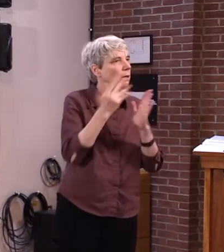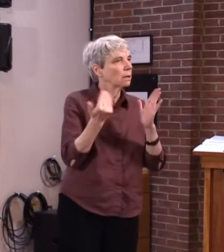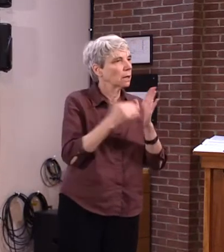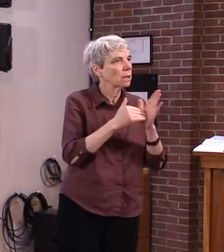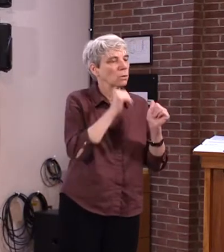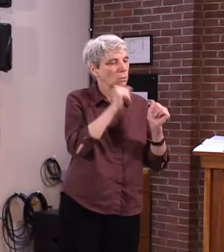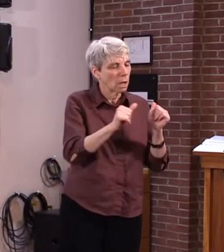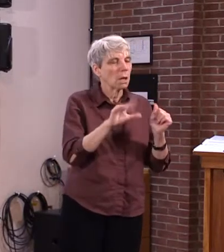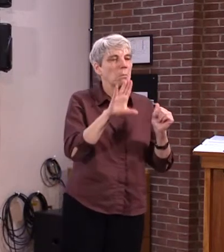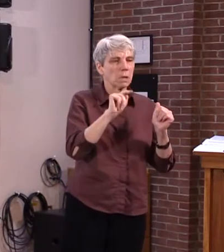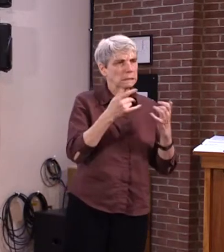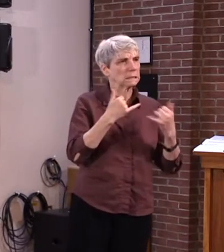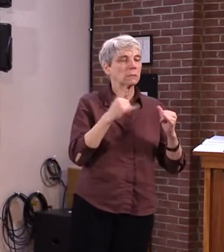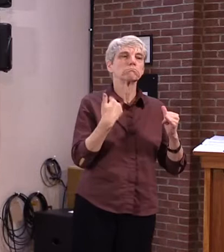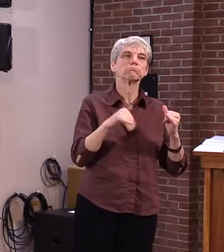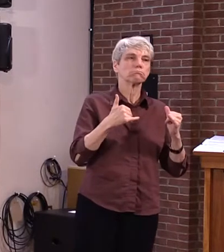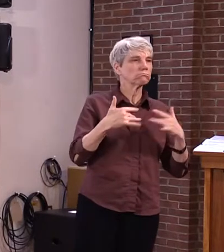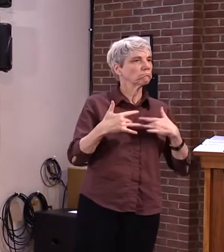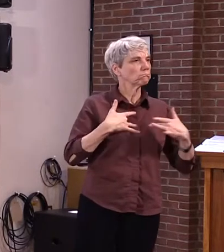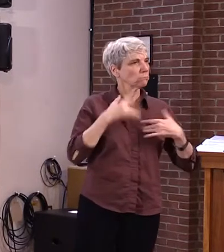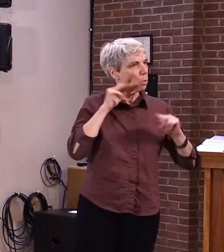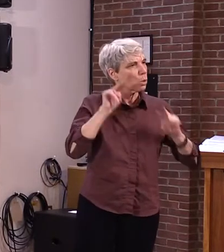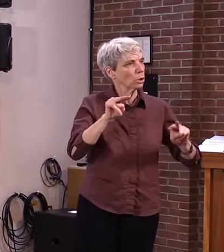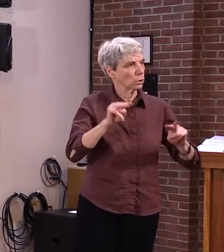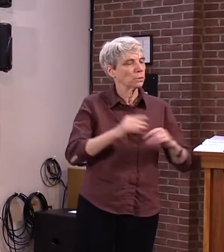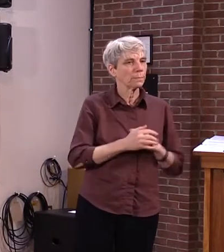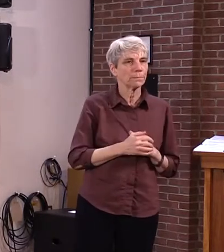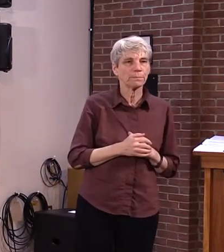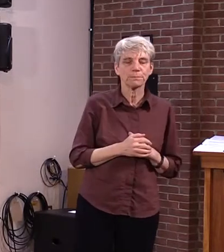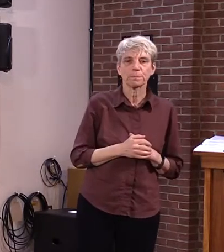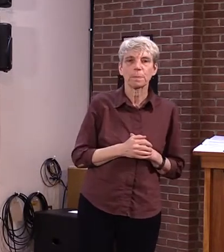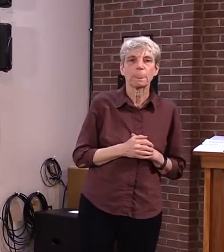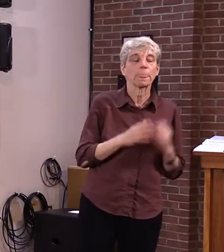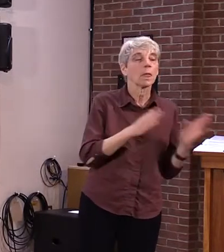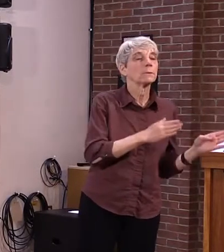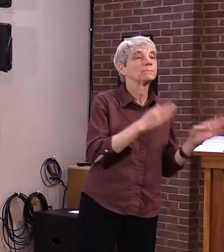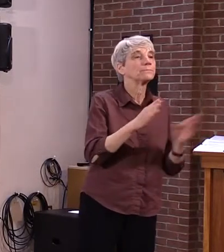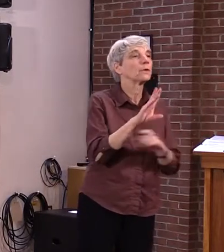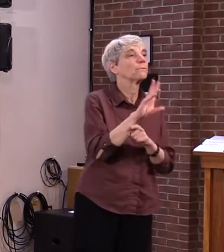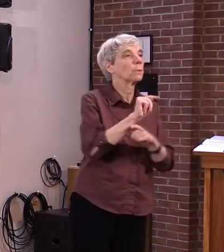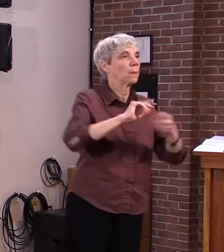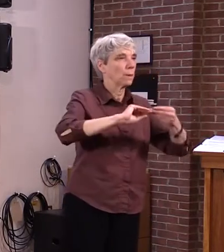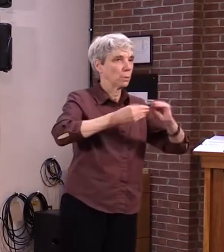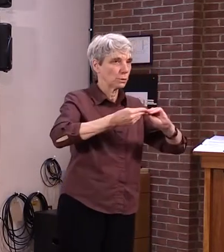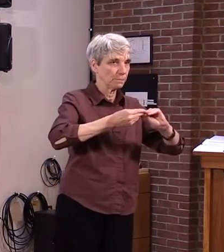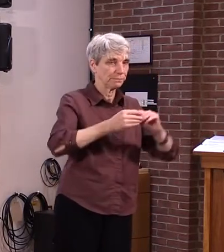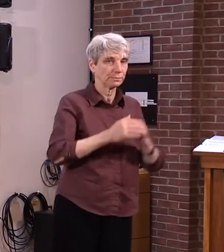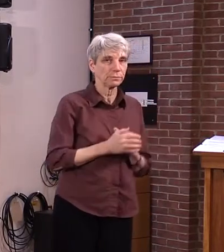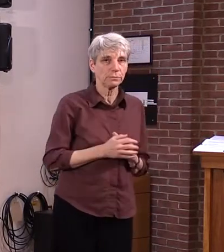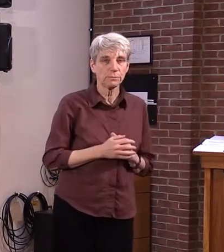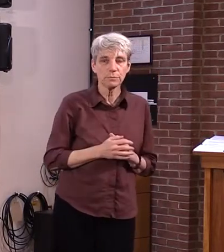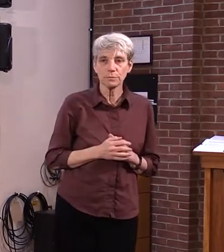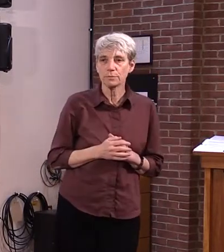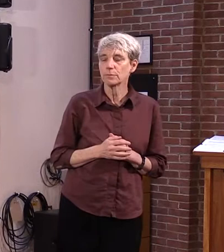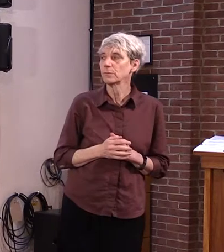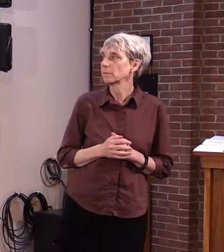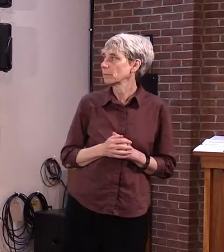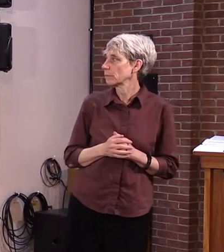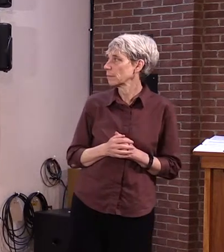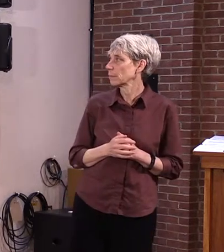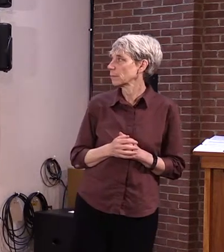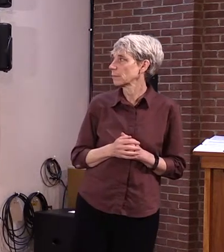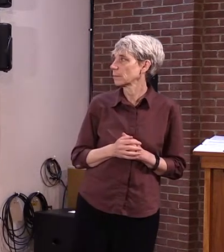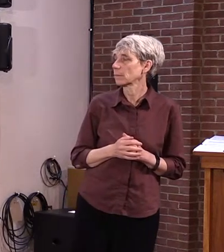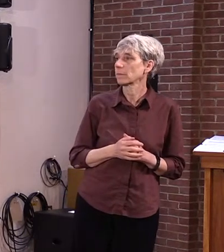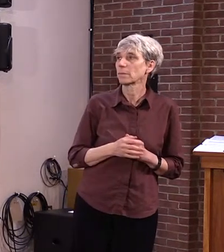keep a close eye on in the region. Turning now to our Vermont-specific data, I did want to just highlight the numbers